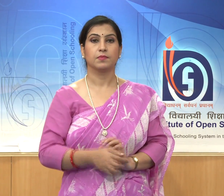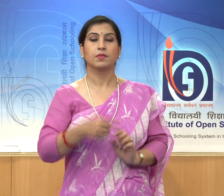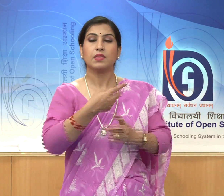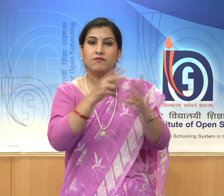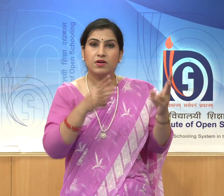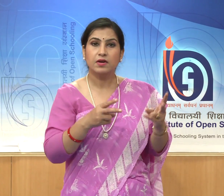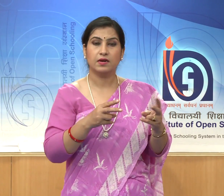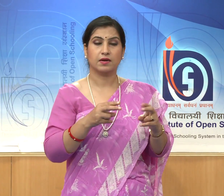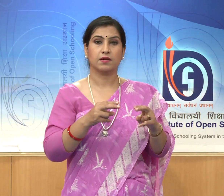Figures of men,